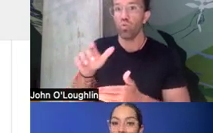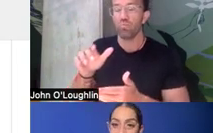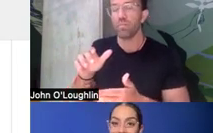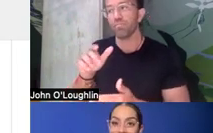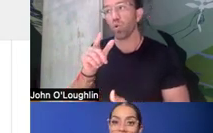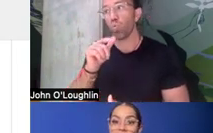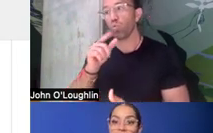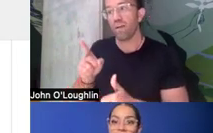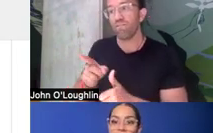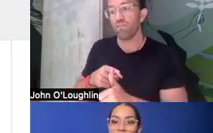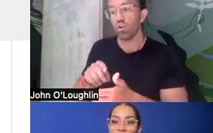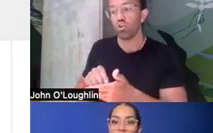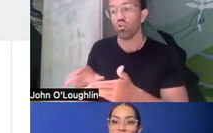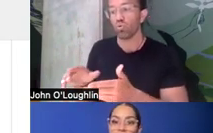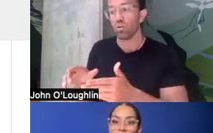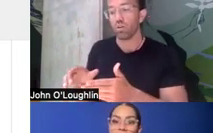And then